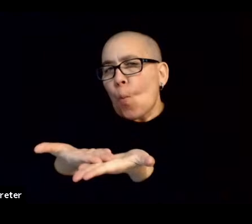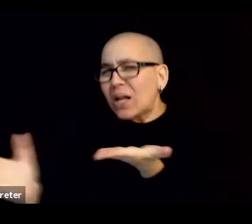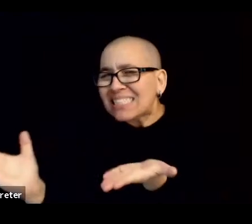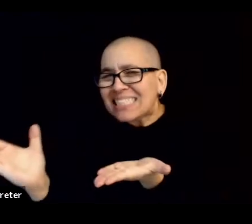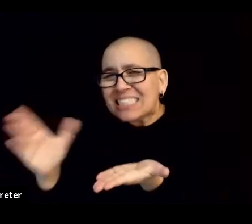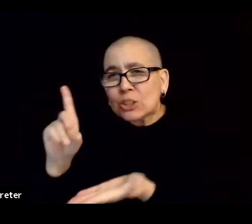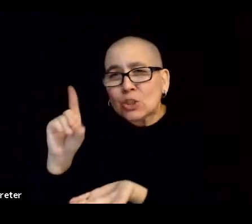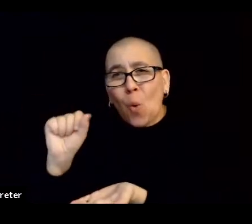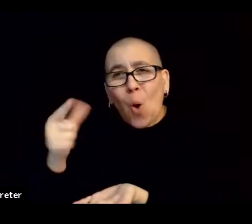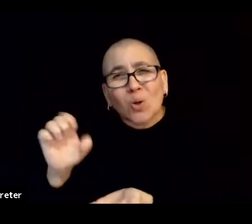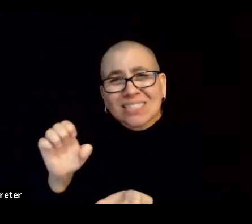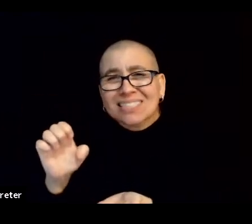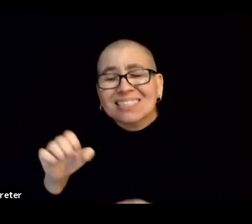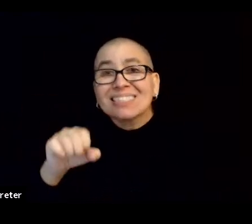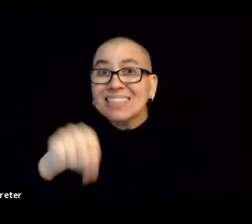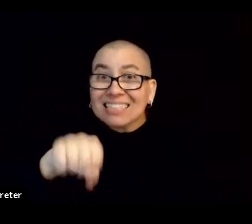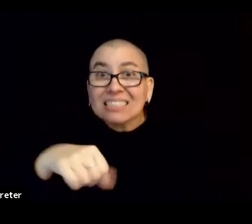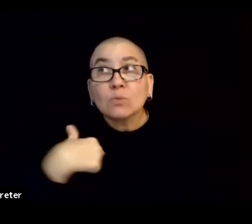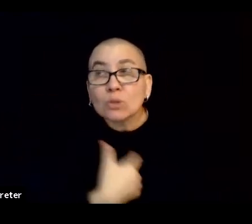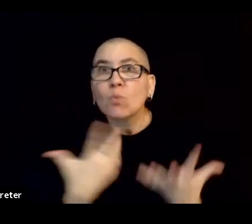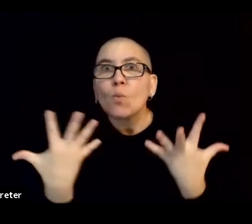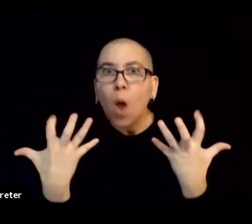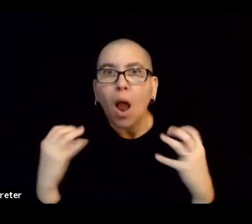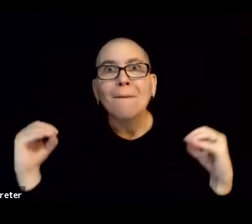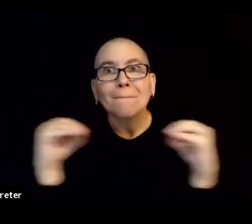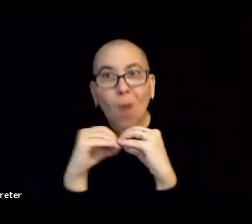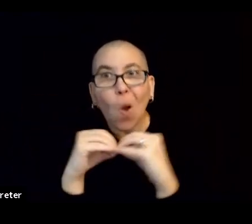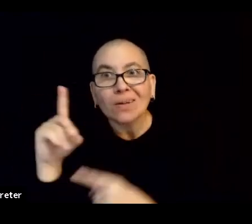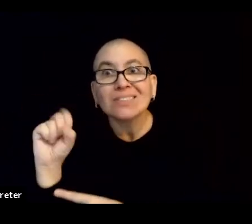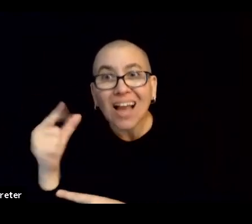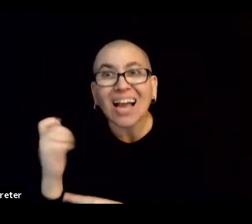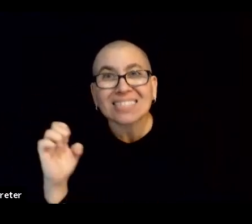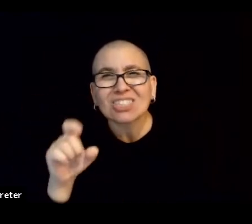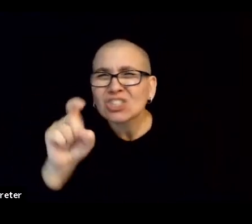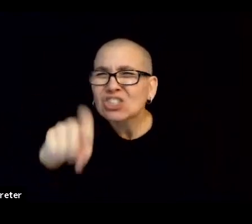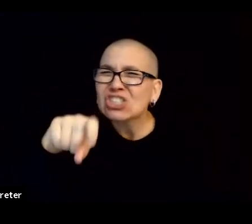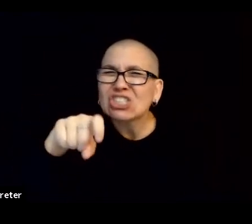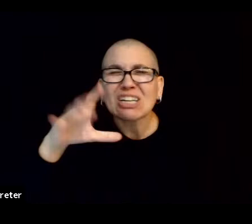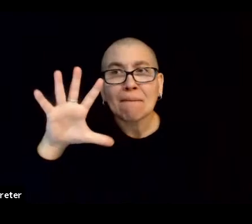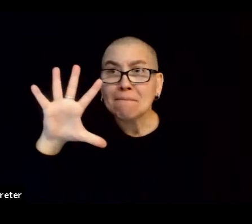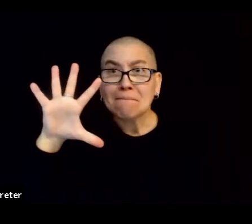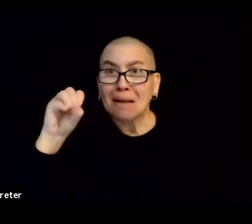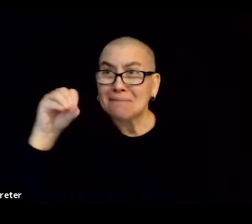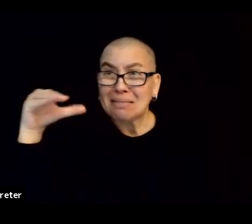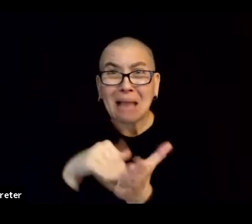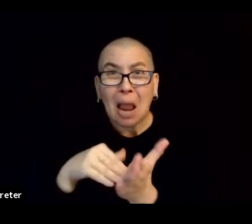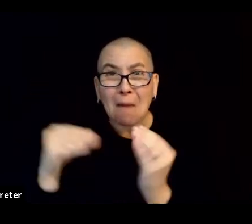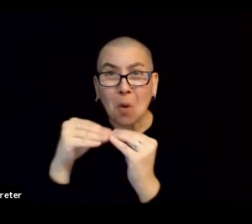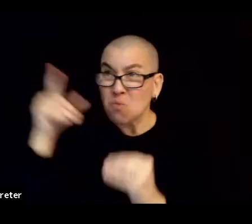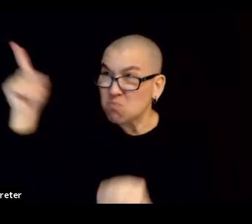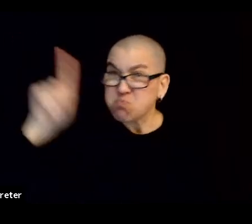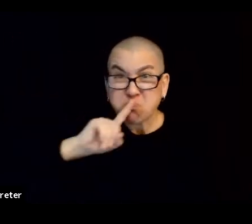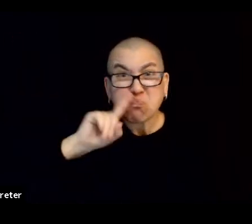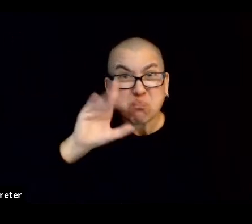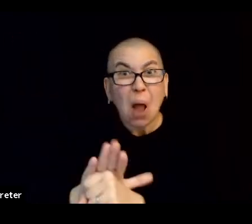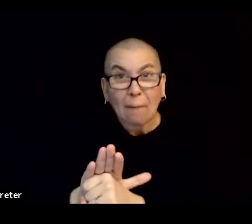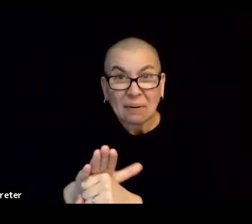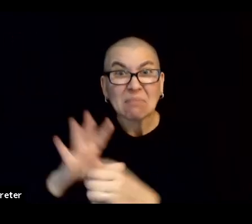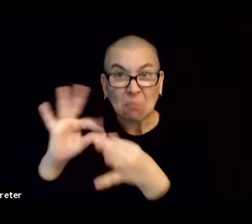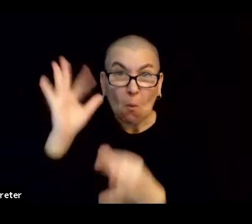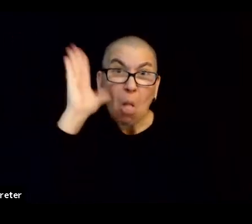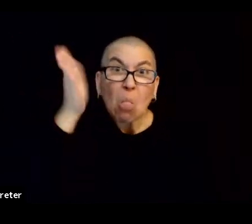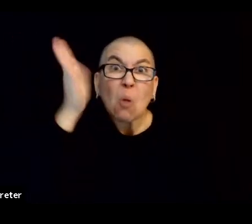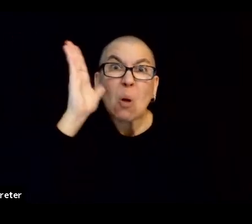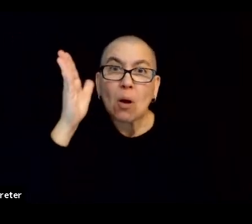50 million they promised us that are gone, and they're telling us now, and I am taking them at their word, but trust but